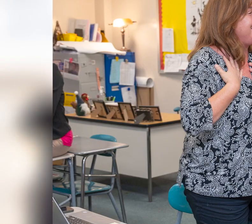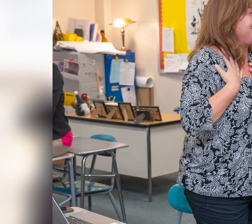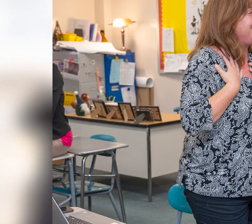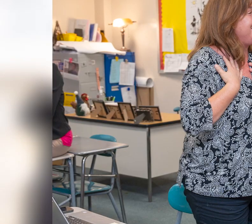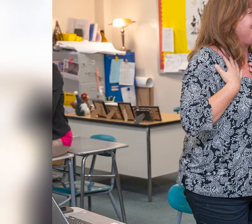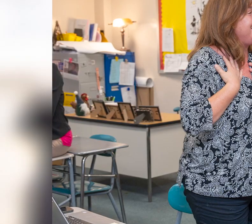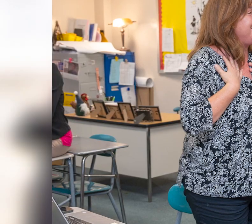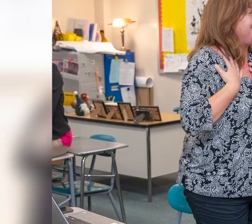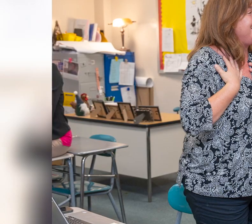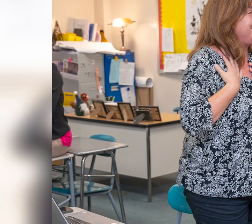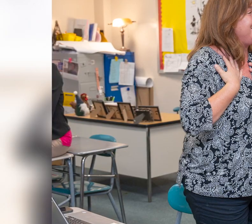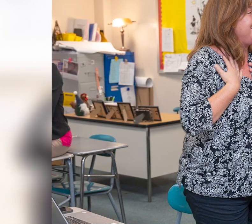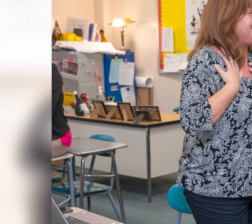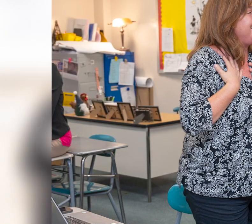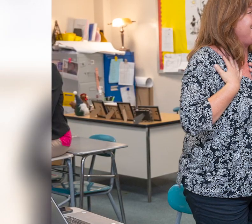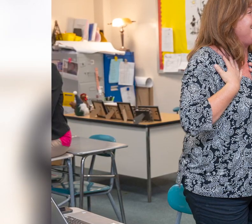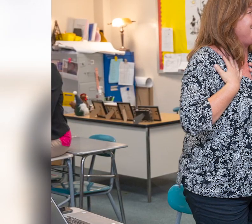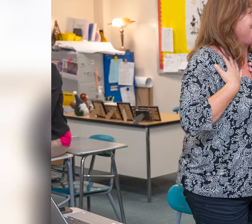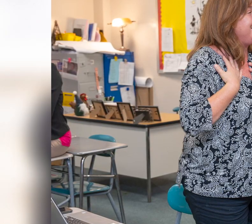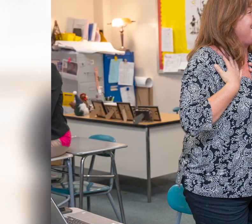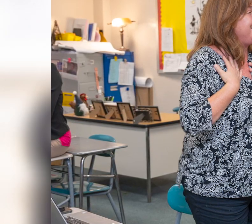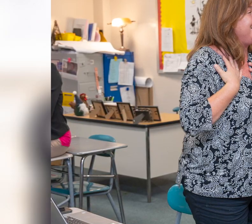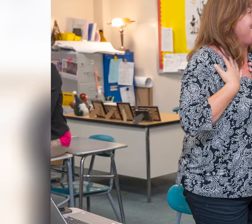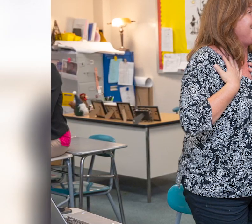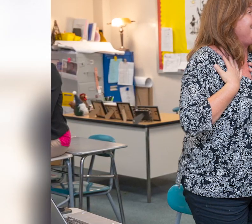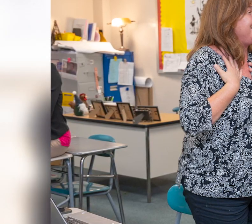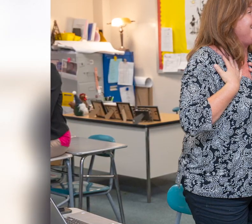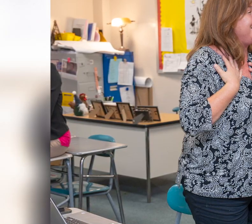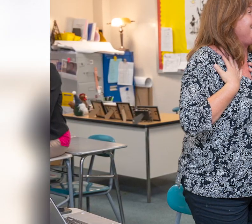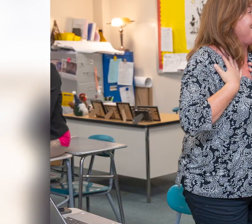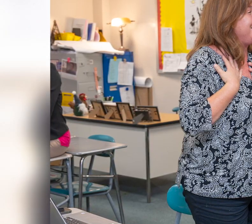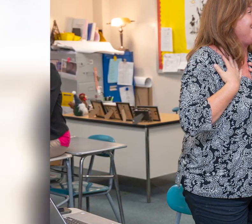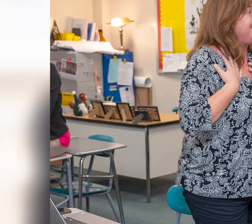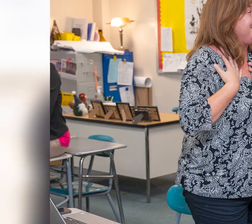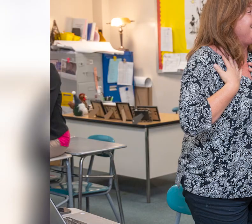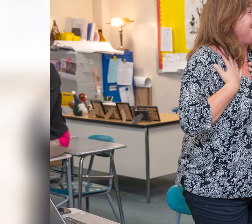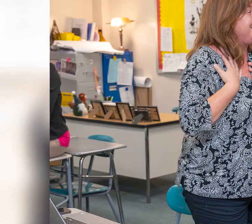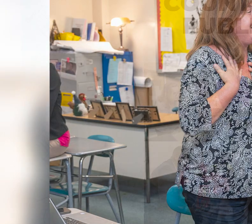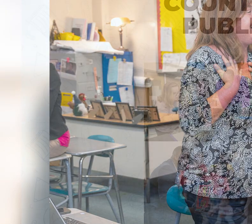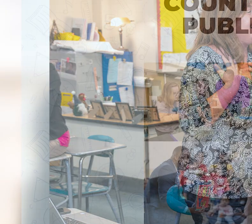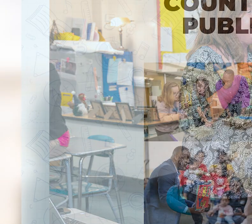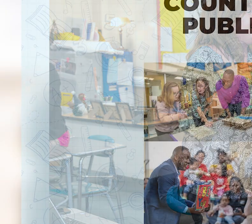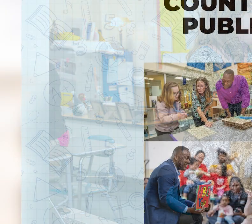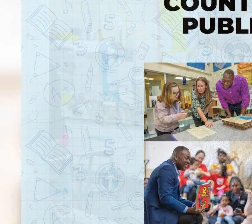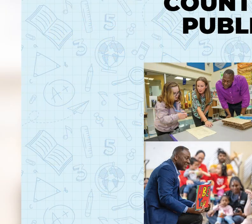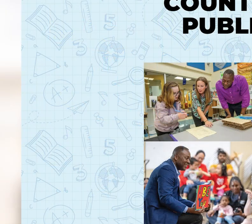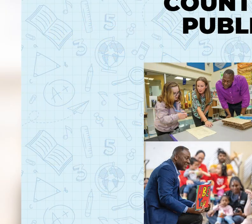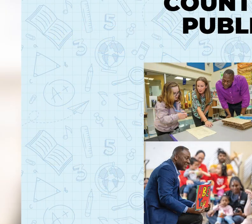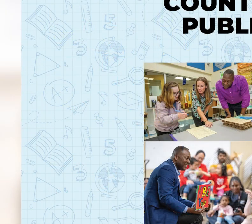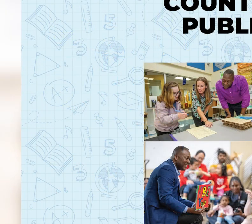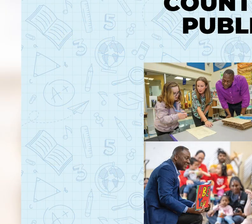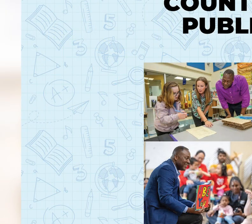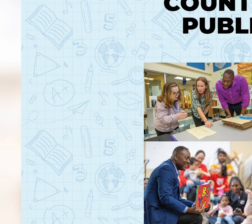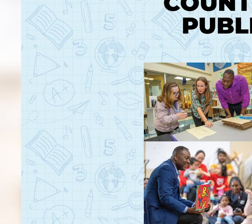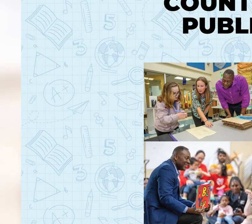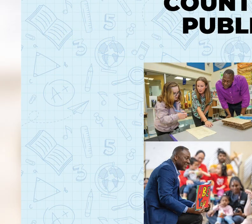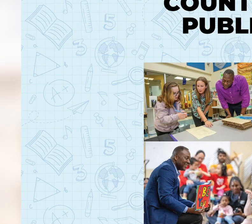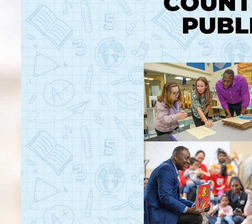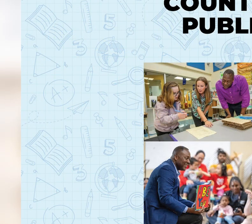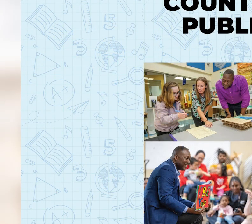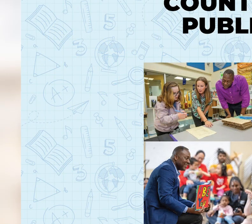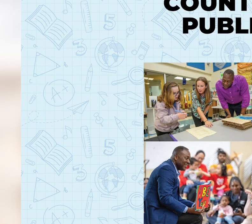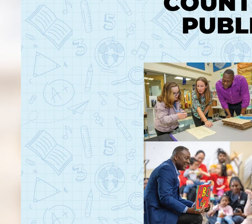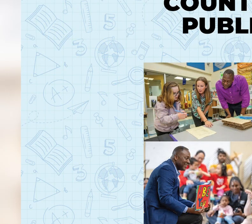also reflects our broader commitment to the long-term health and sustainability of our school system. We're going